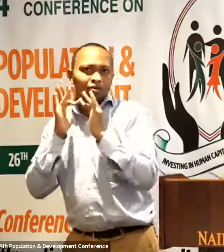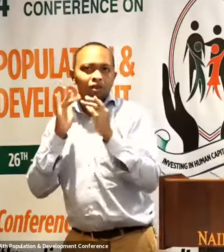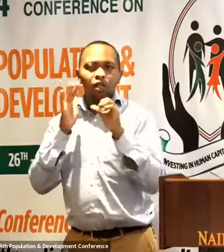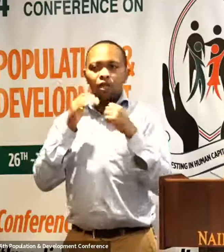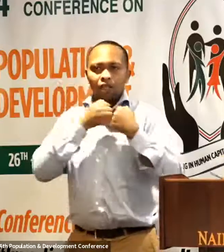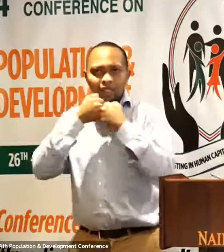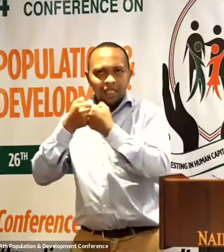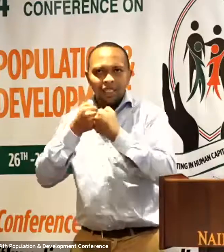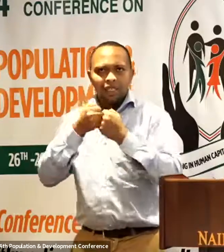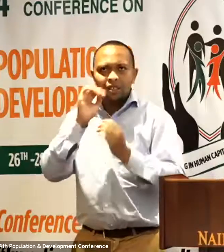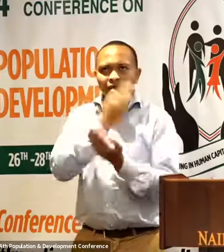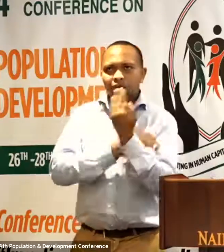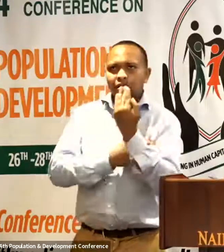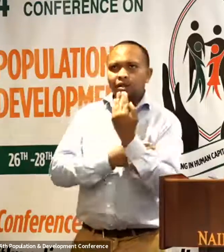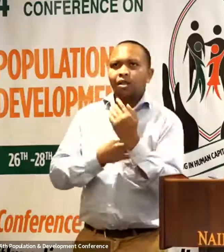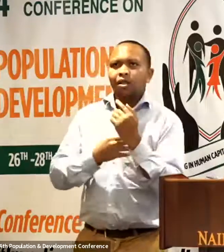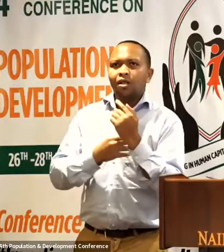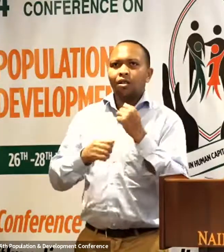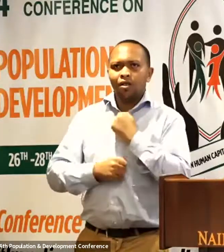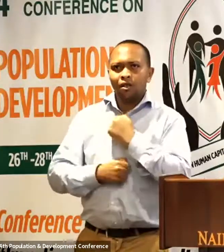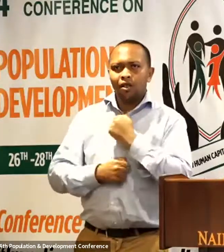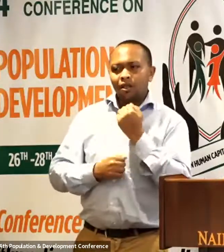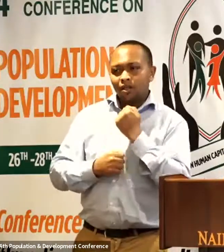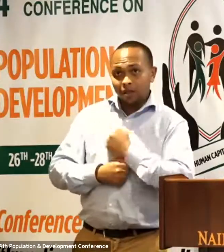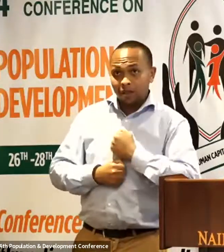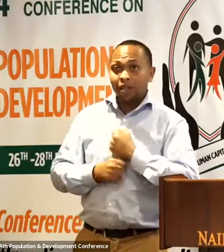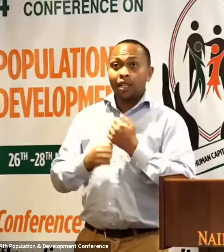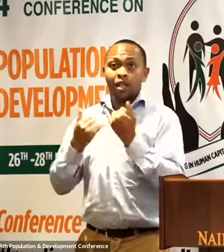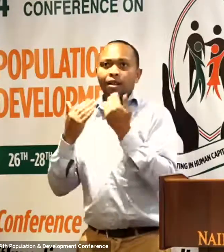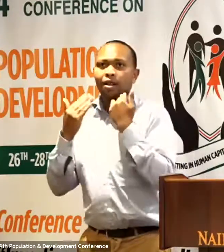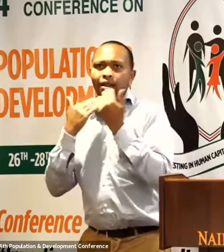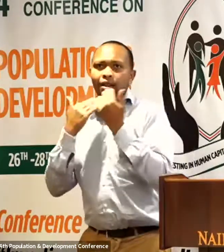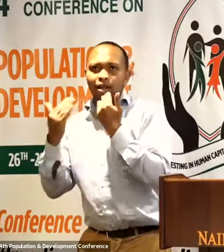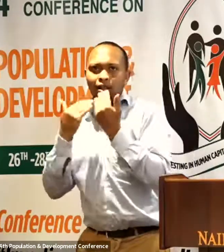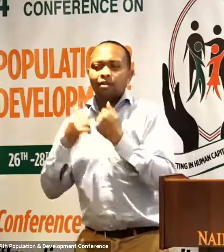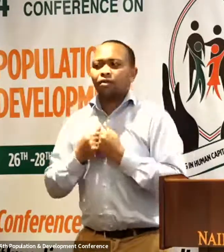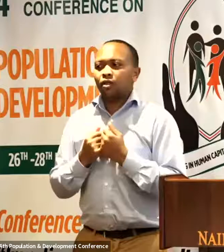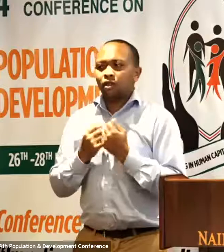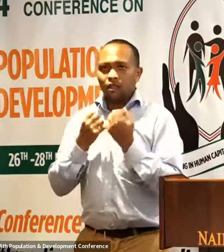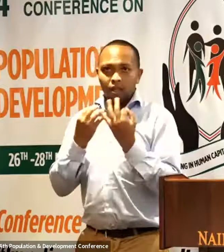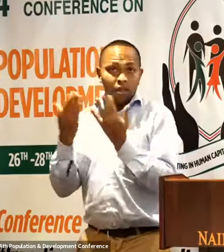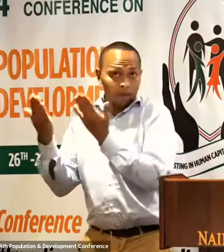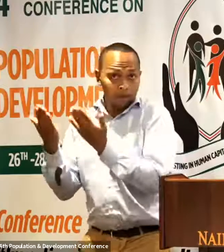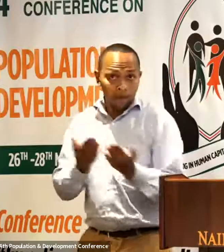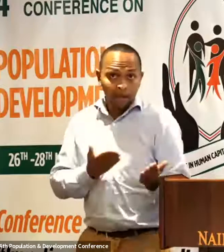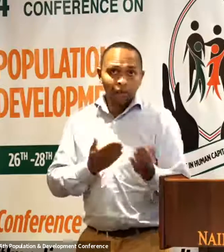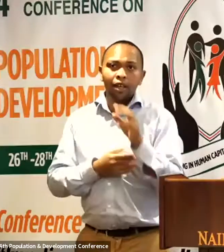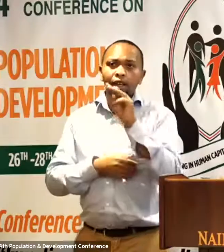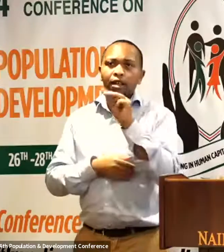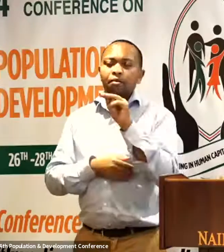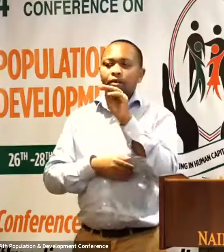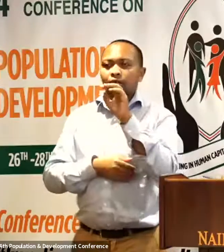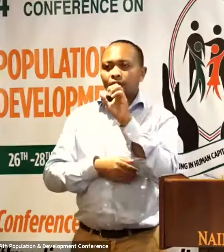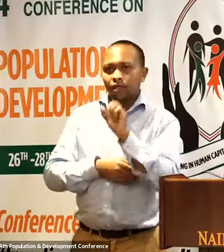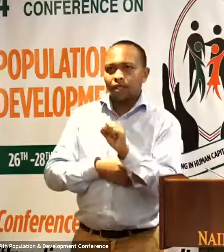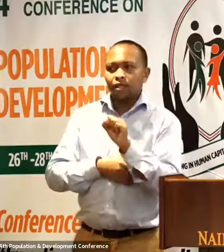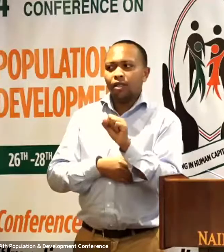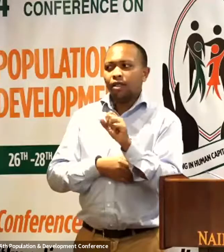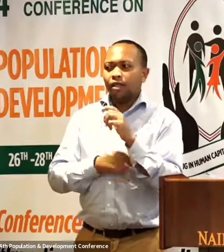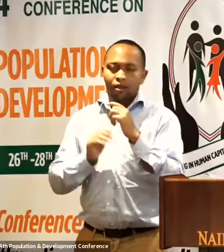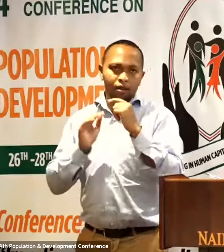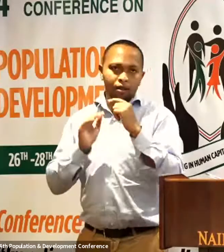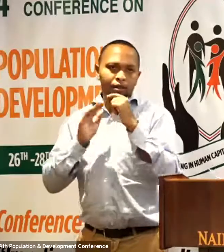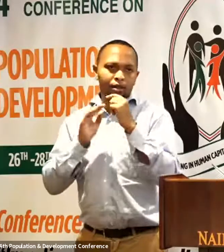challenges that we had this morning. For that, I want to say thank you very much. I want to invite the overall ANC again to give us, I